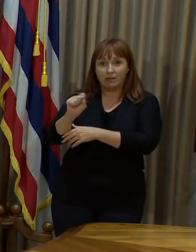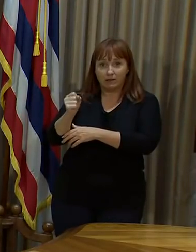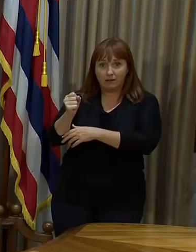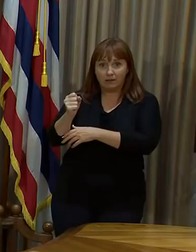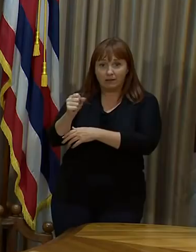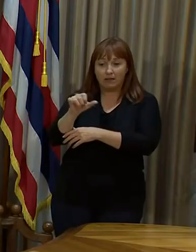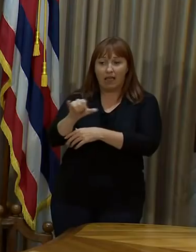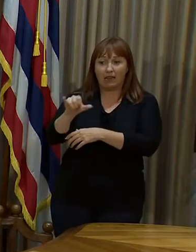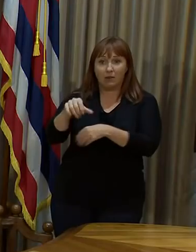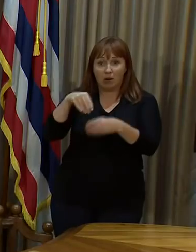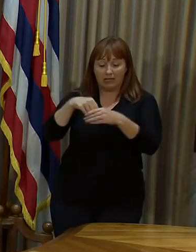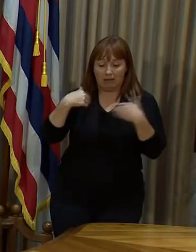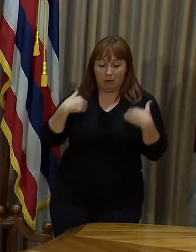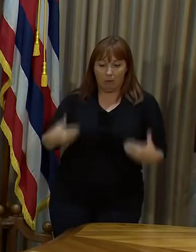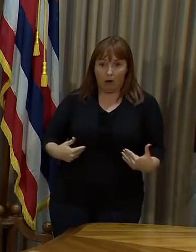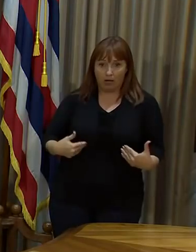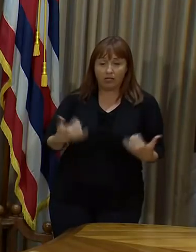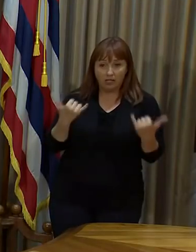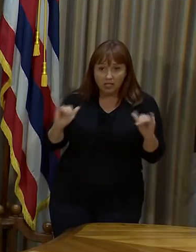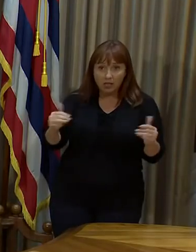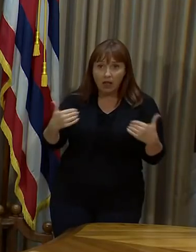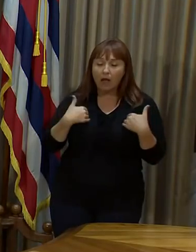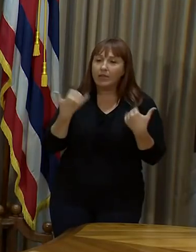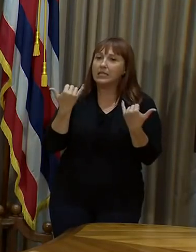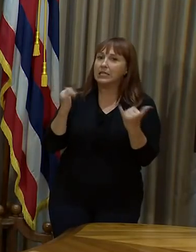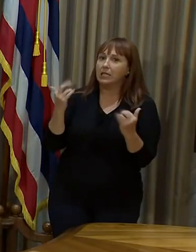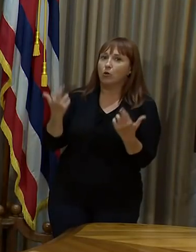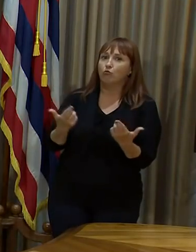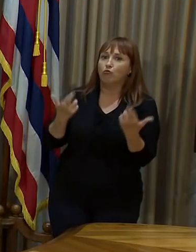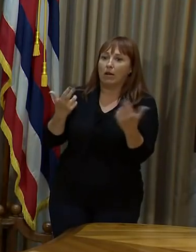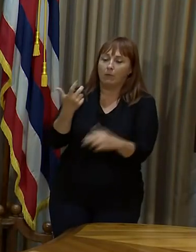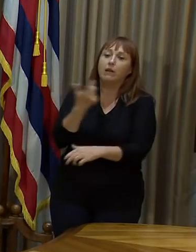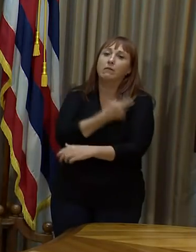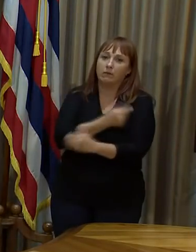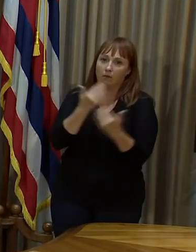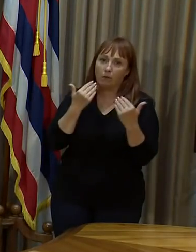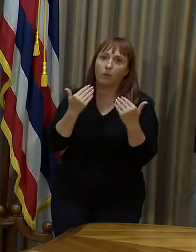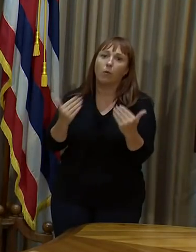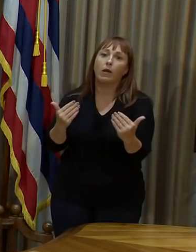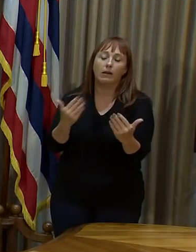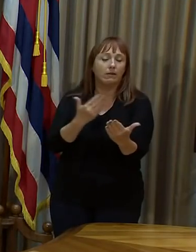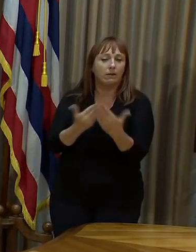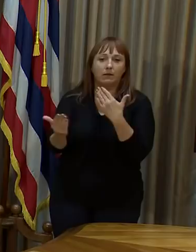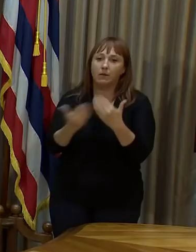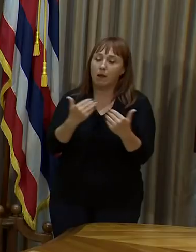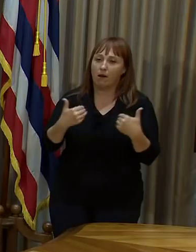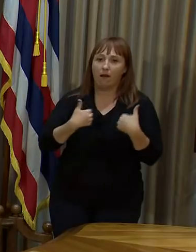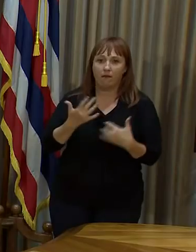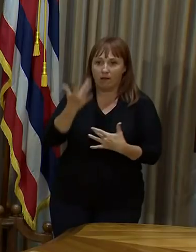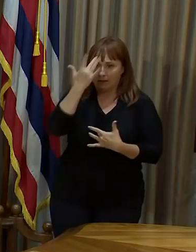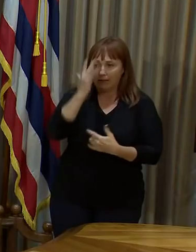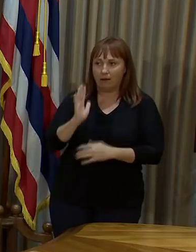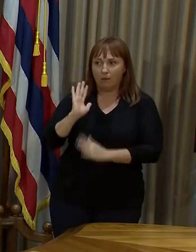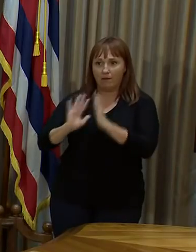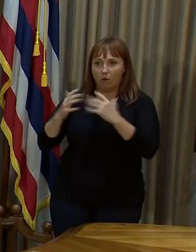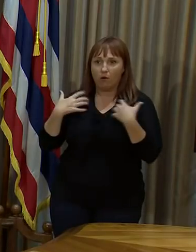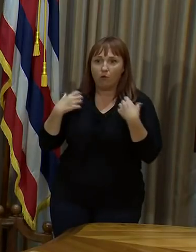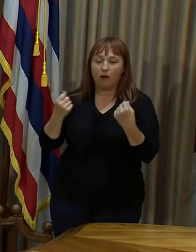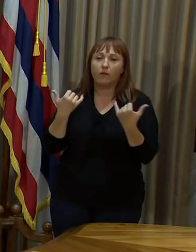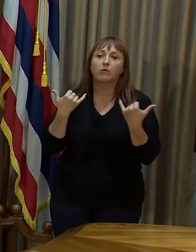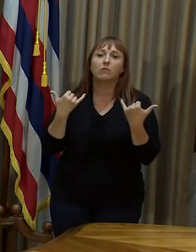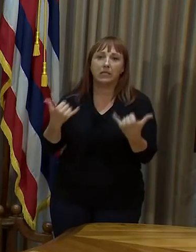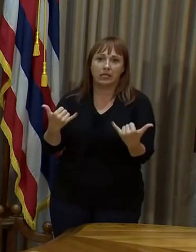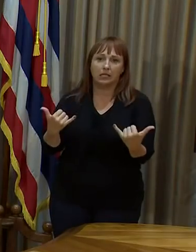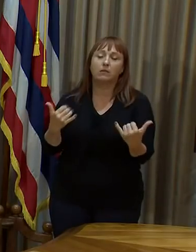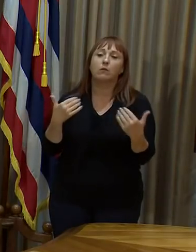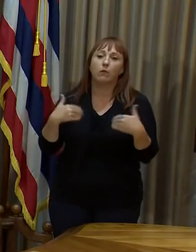community is recommending that those individuals get vaccinated still yet. They do